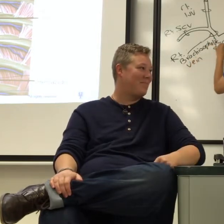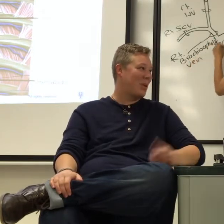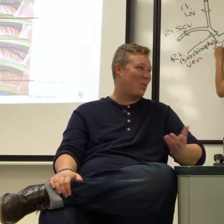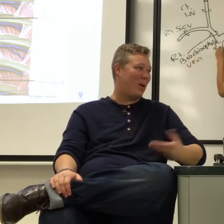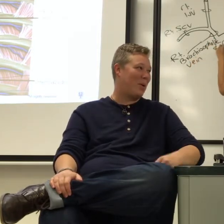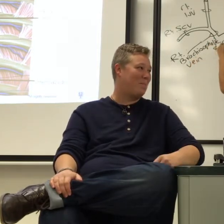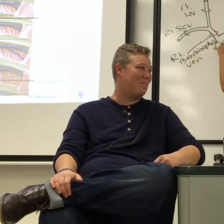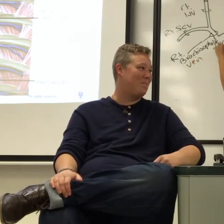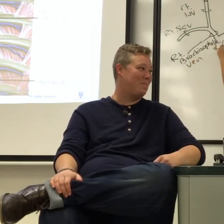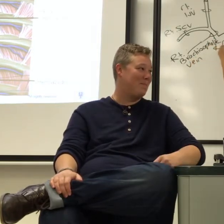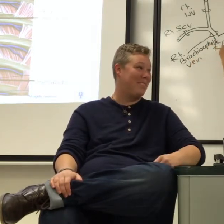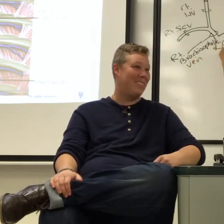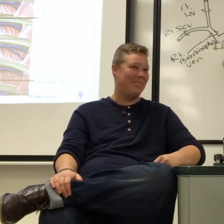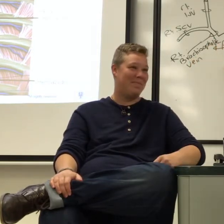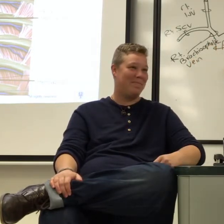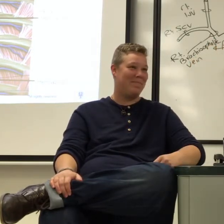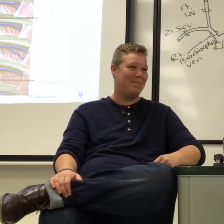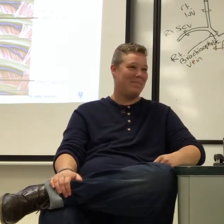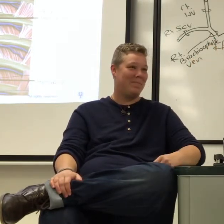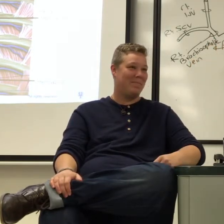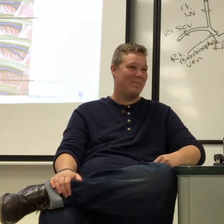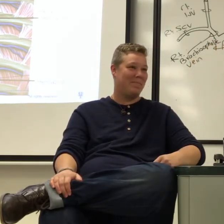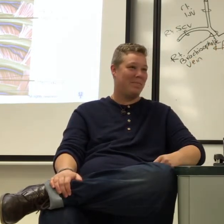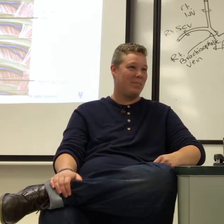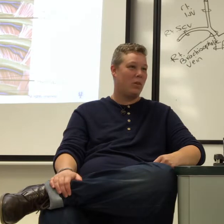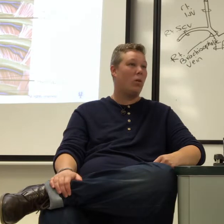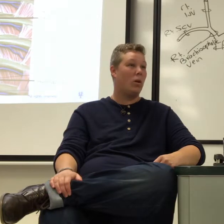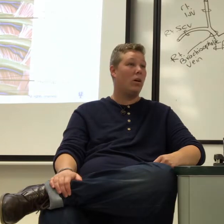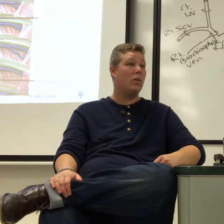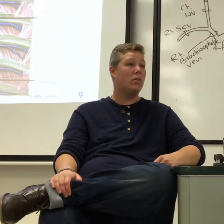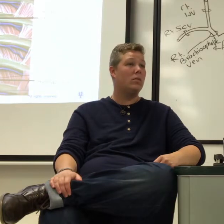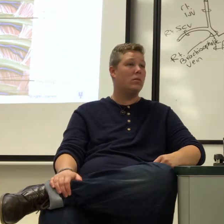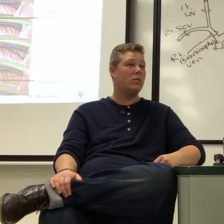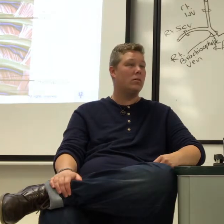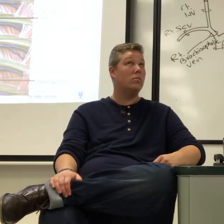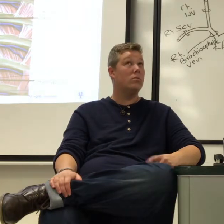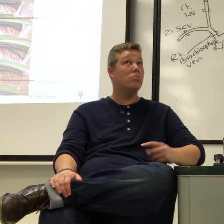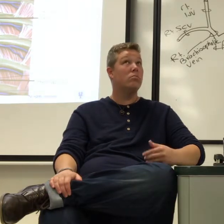Anyways, they both merge to form superior vena cava.